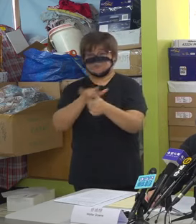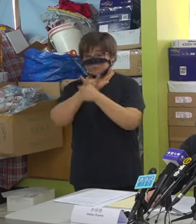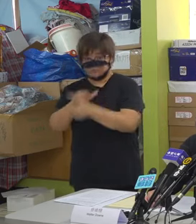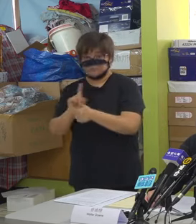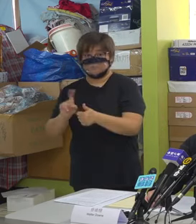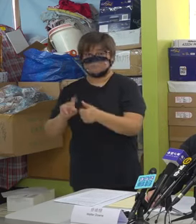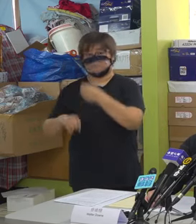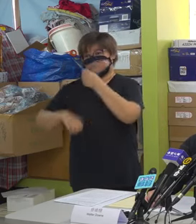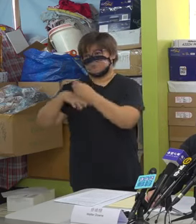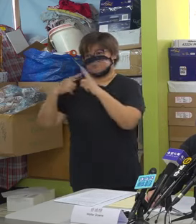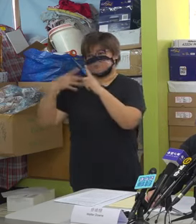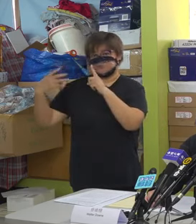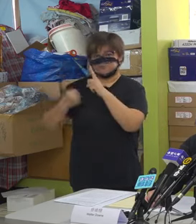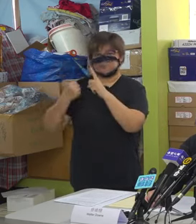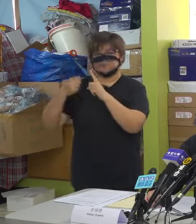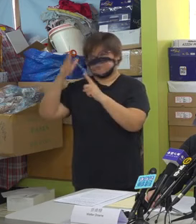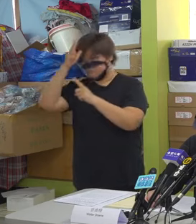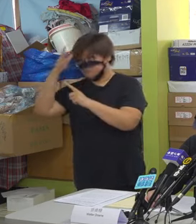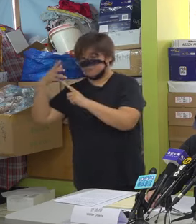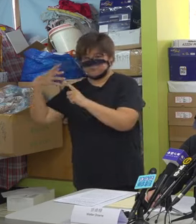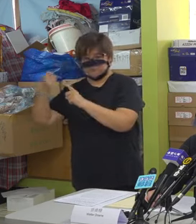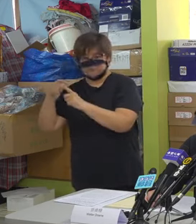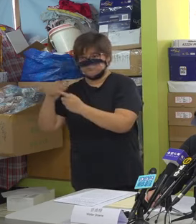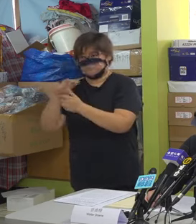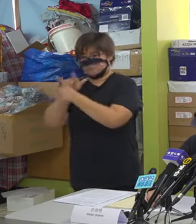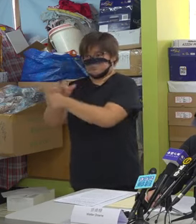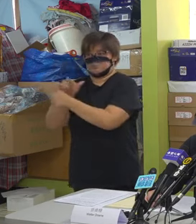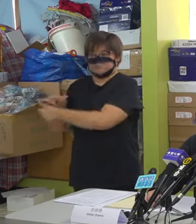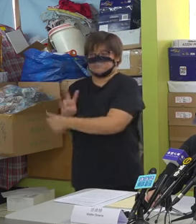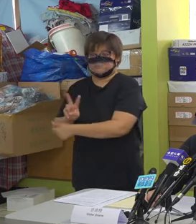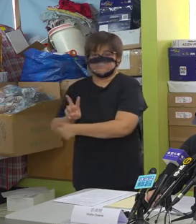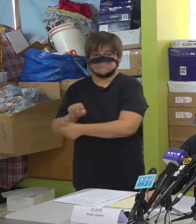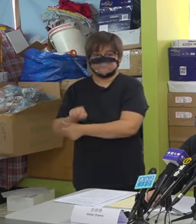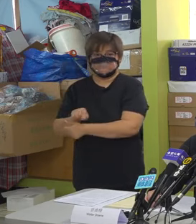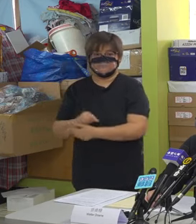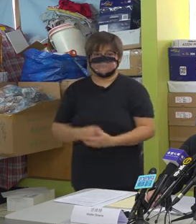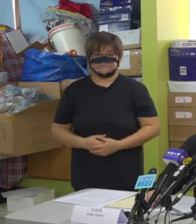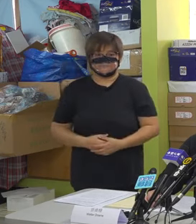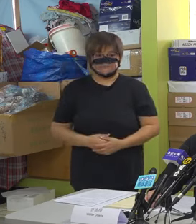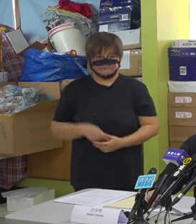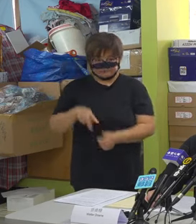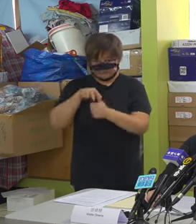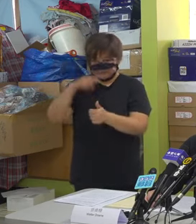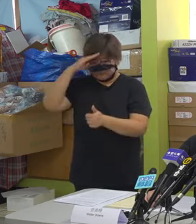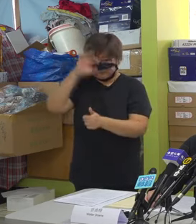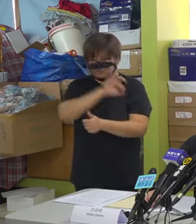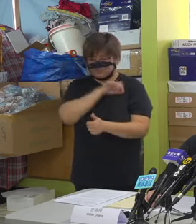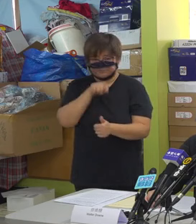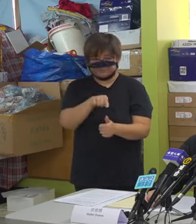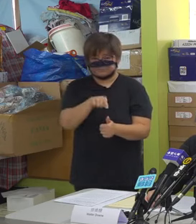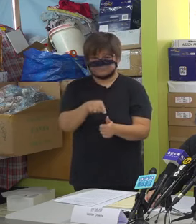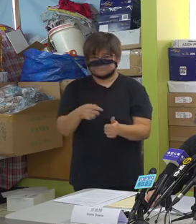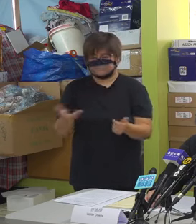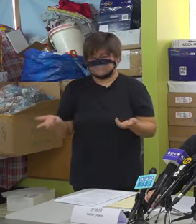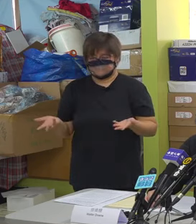only way to respond to the IPCC's report, and perhaps its entire existence, is to ignore it, for